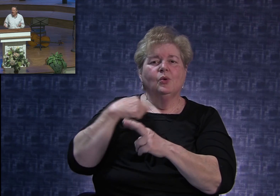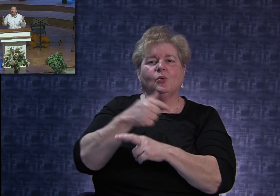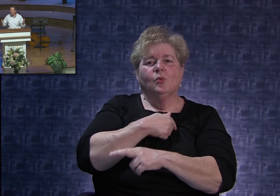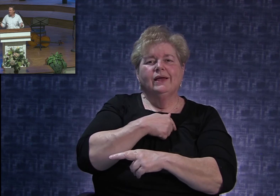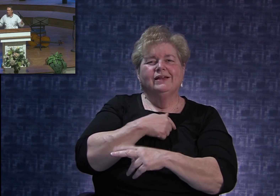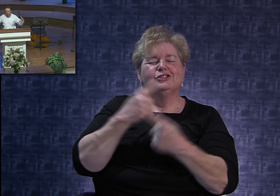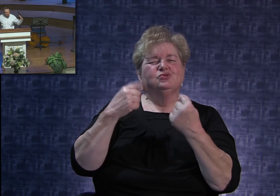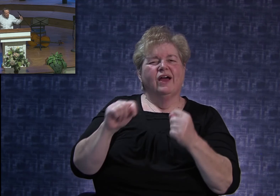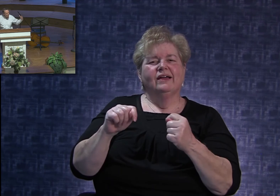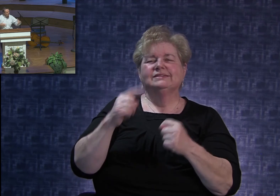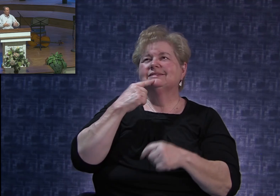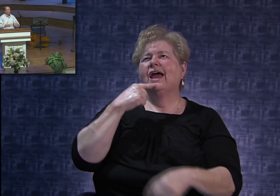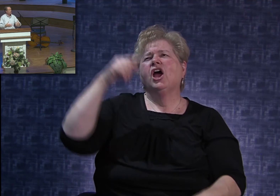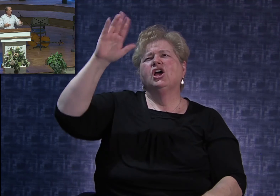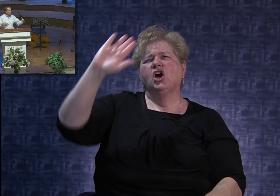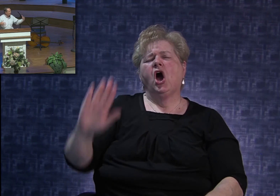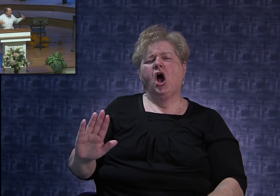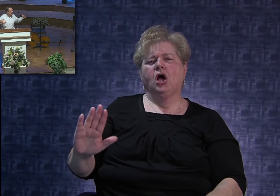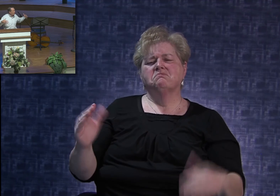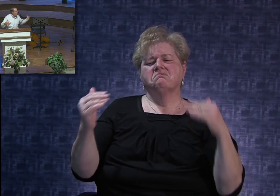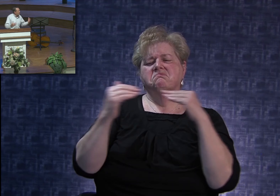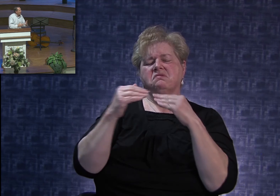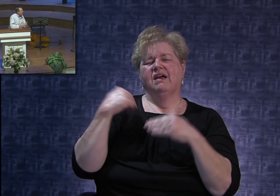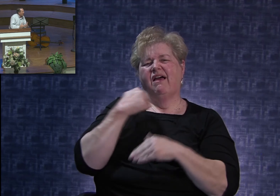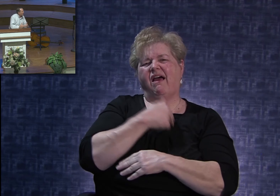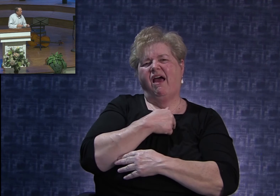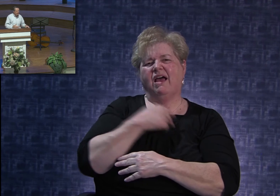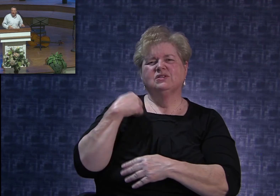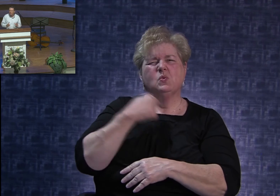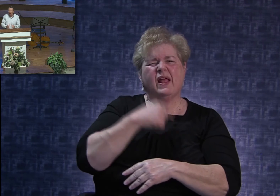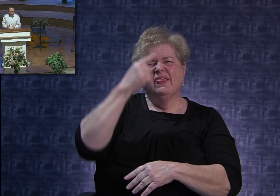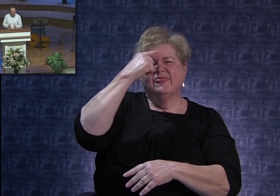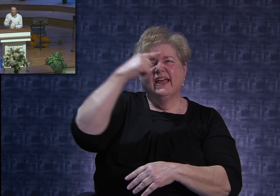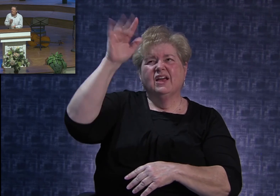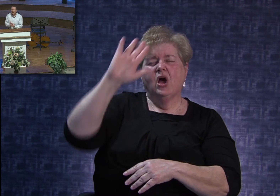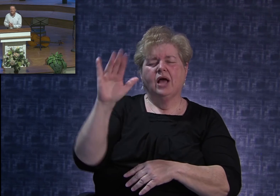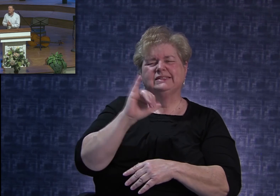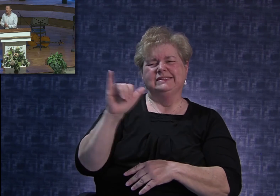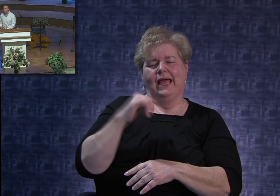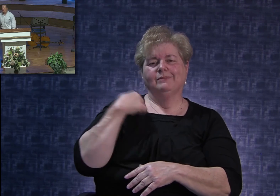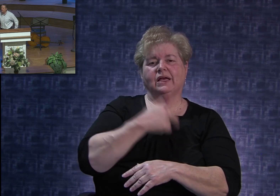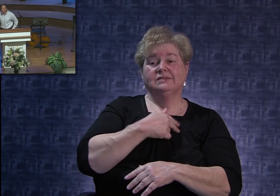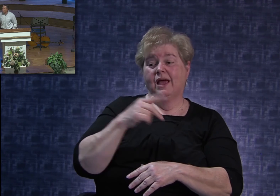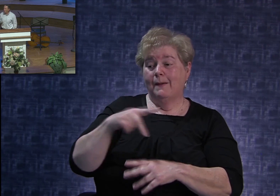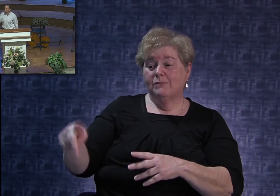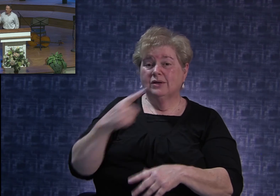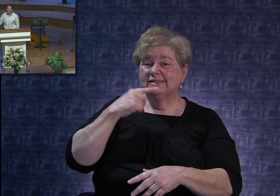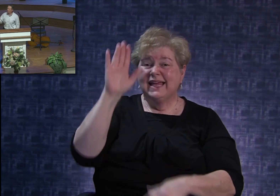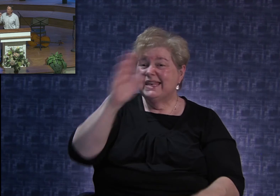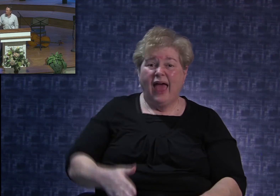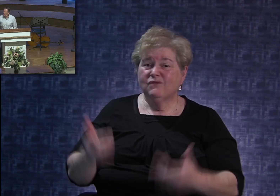tamed God down to our own terminology and our own ideology. And Paul says, may it never be.